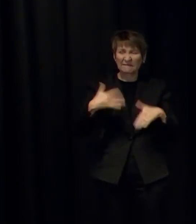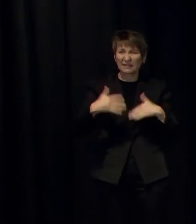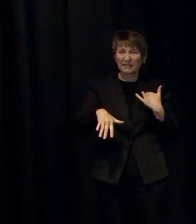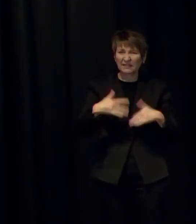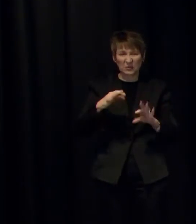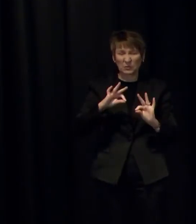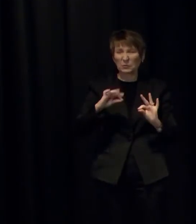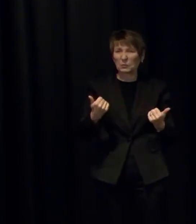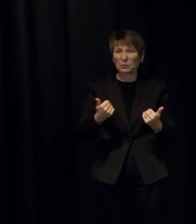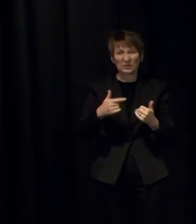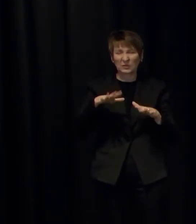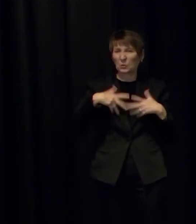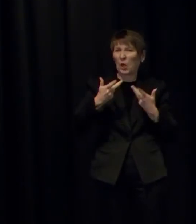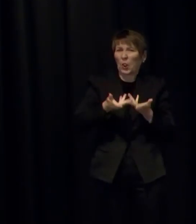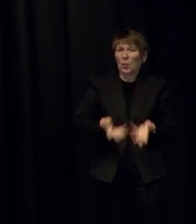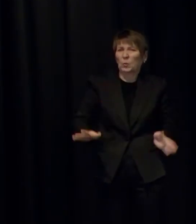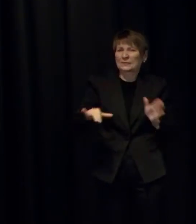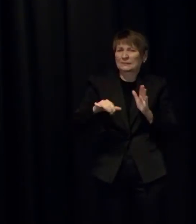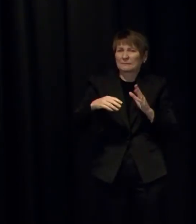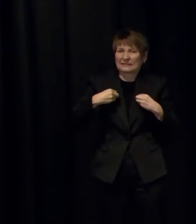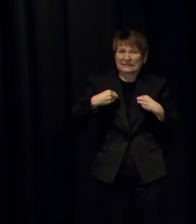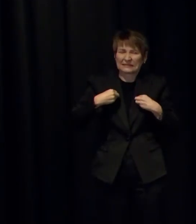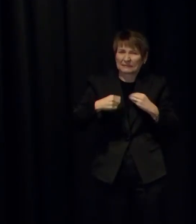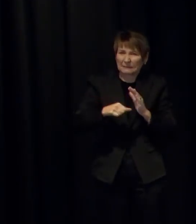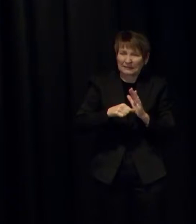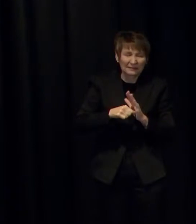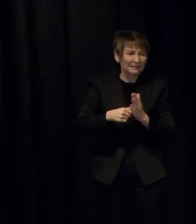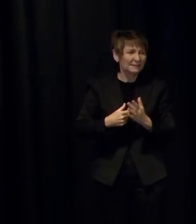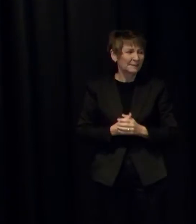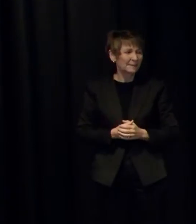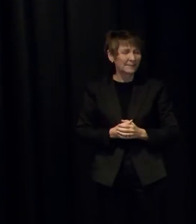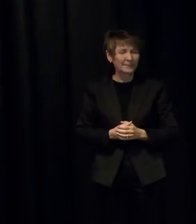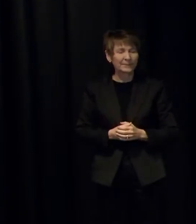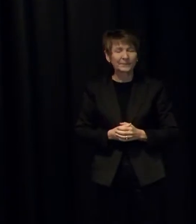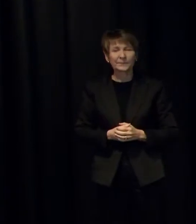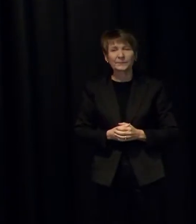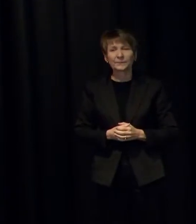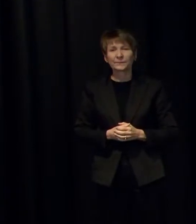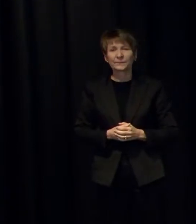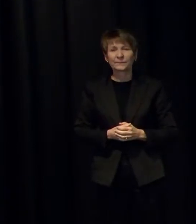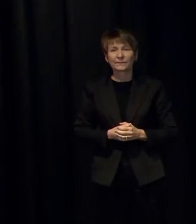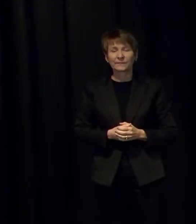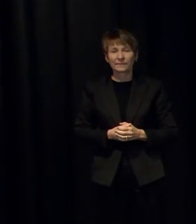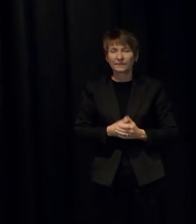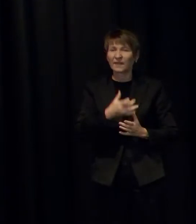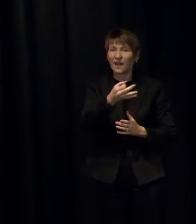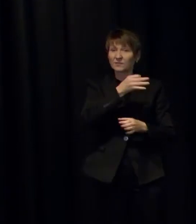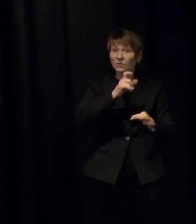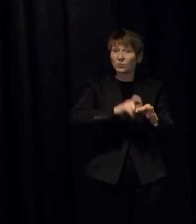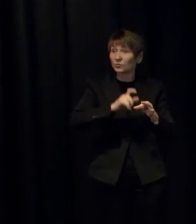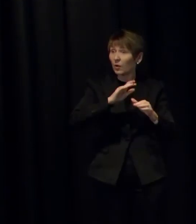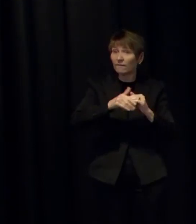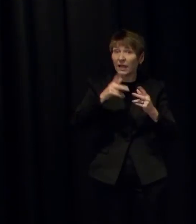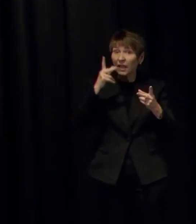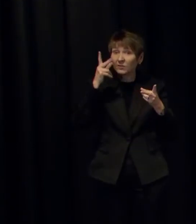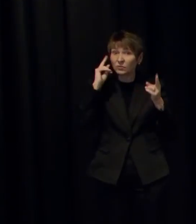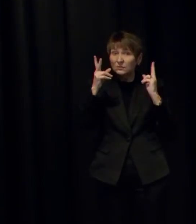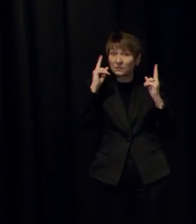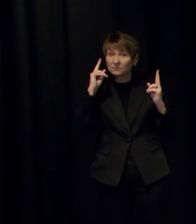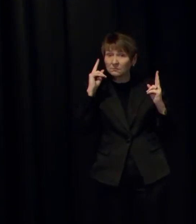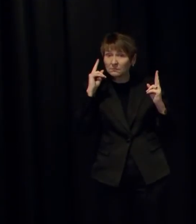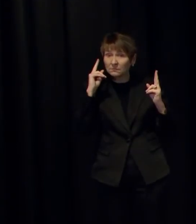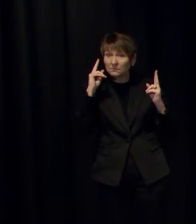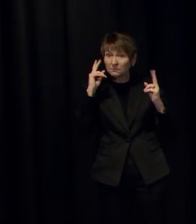as little as we can possibly get away with. There's also a lot of people asking with personal care, so beauty salons and hairdressers, do people need to wear a